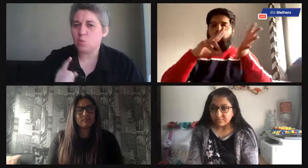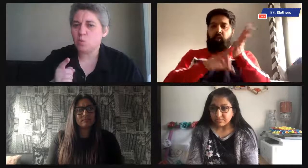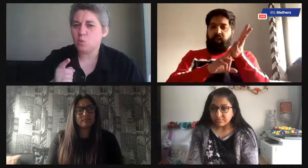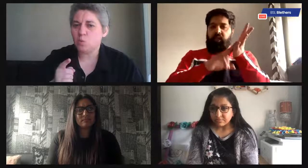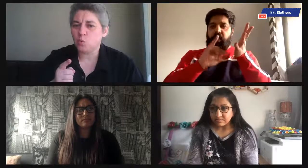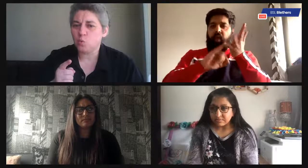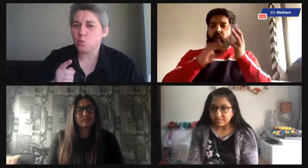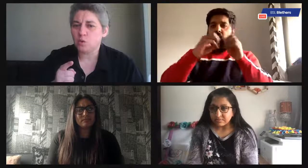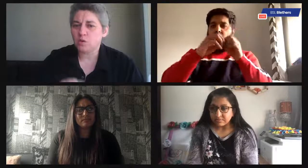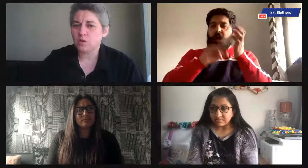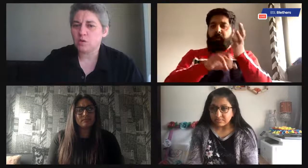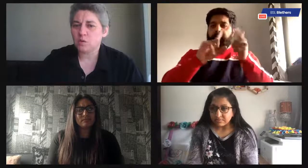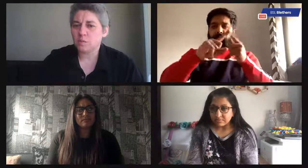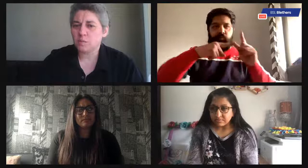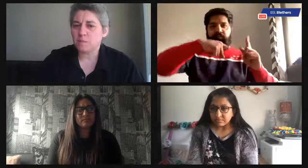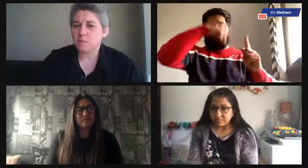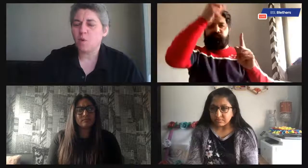about,